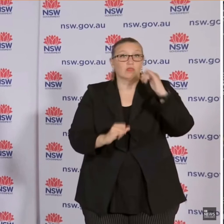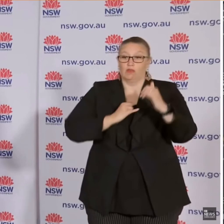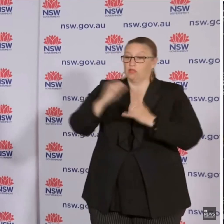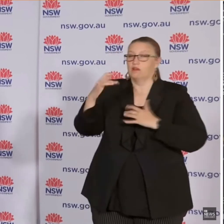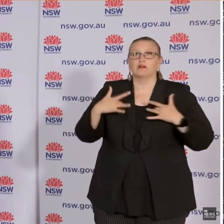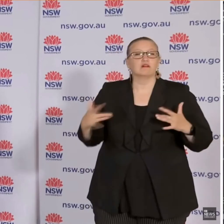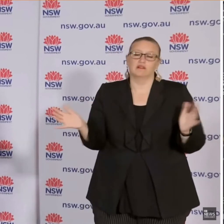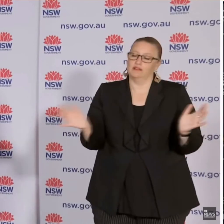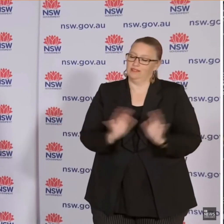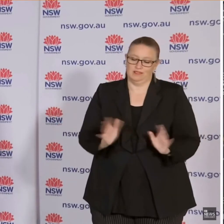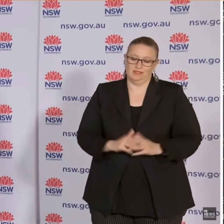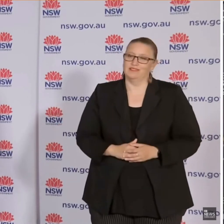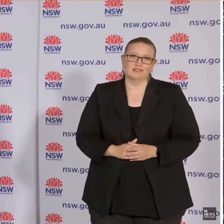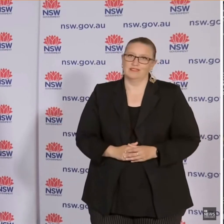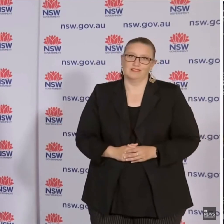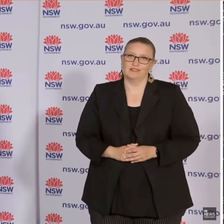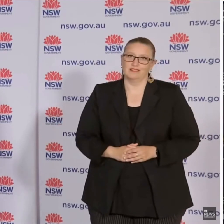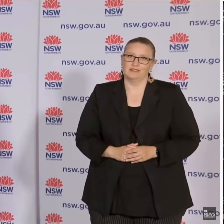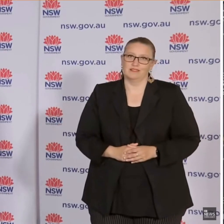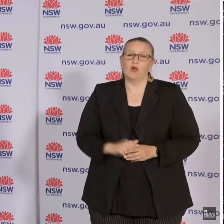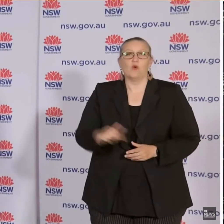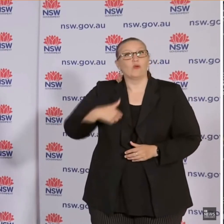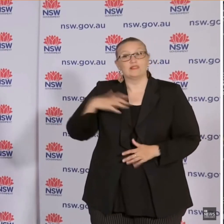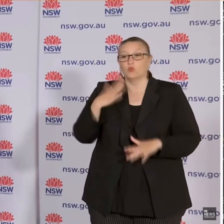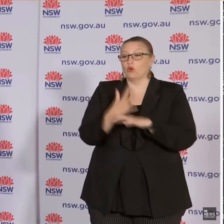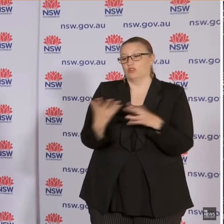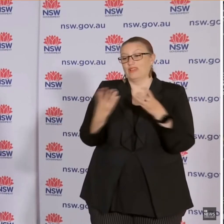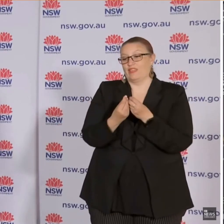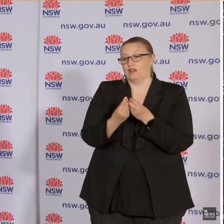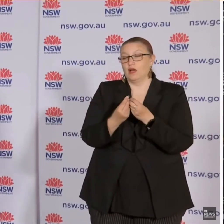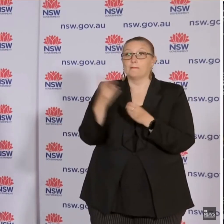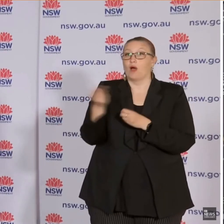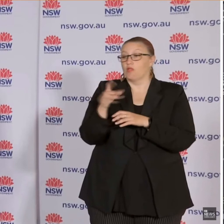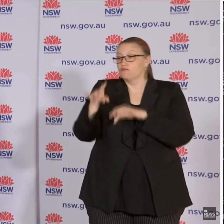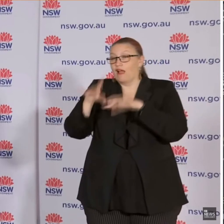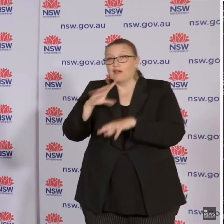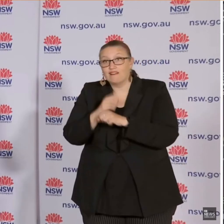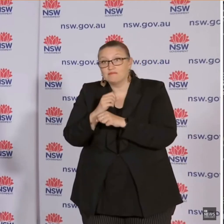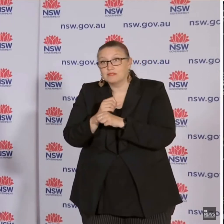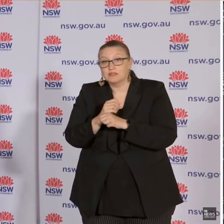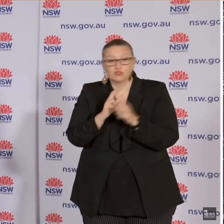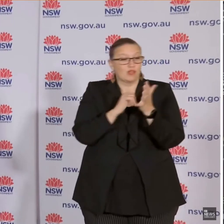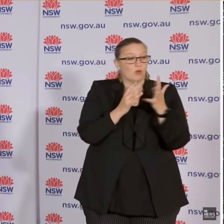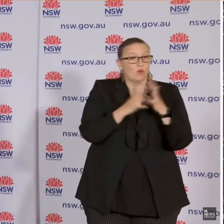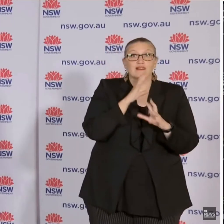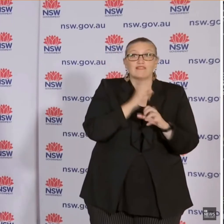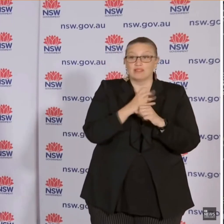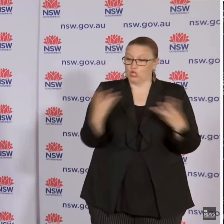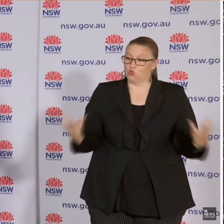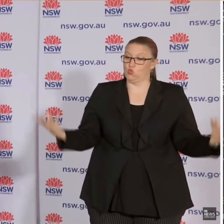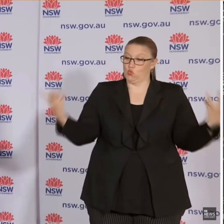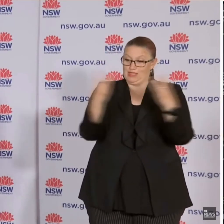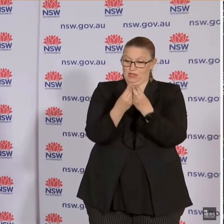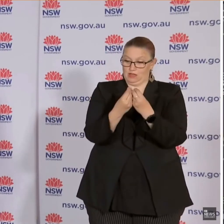our energies, state and federal, to bear to try and make sure that everybody who wants to be vaccinated